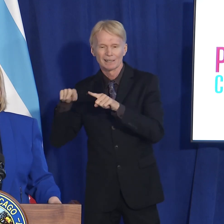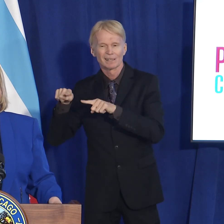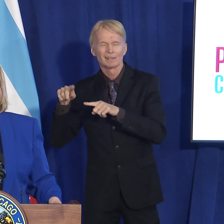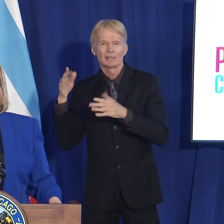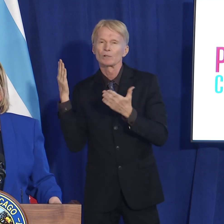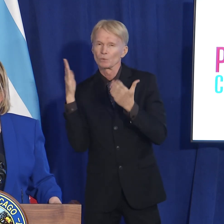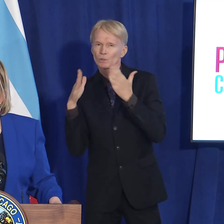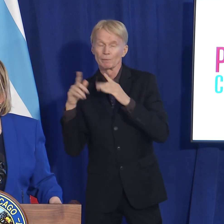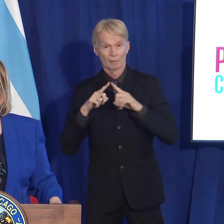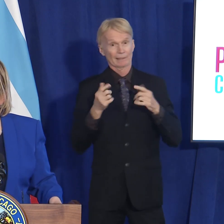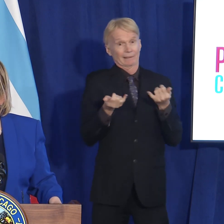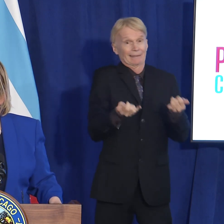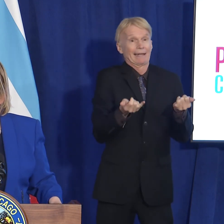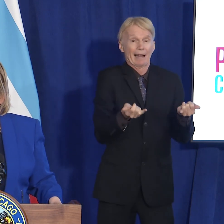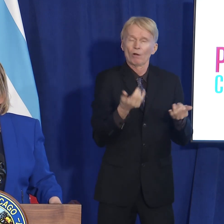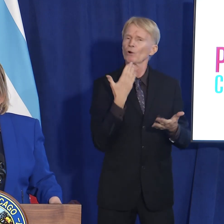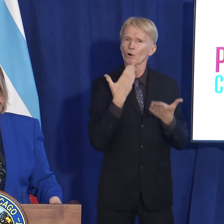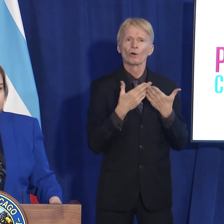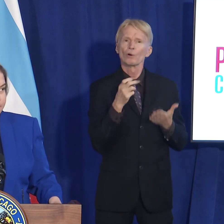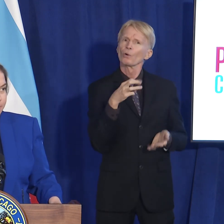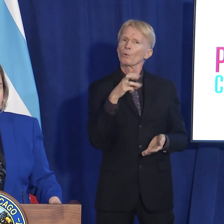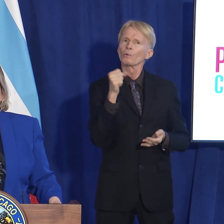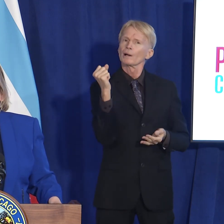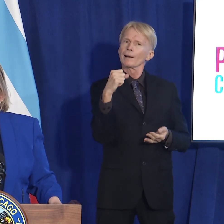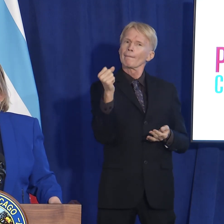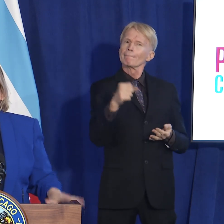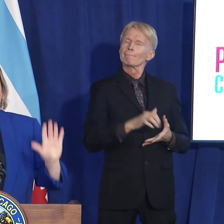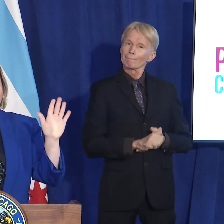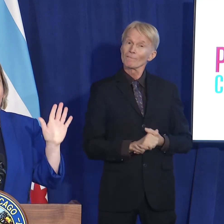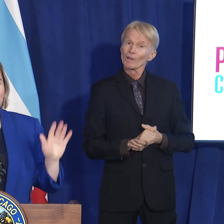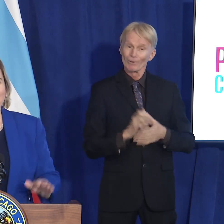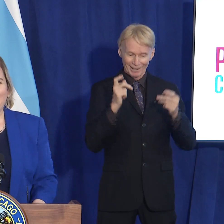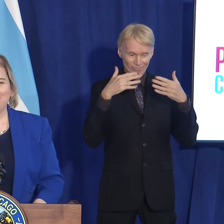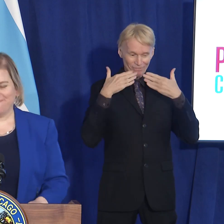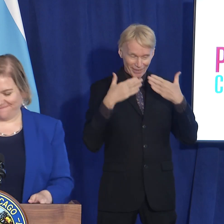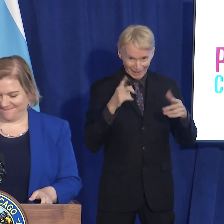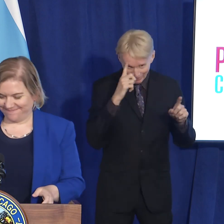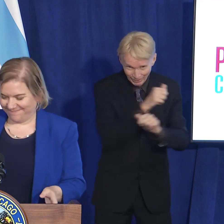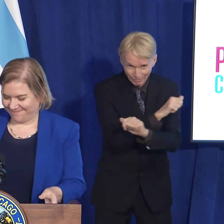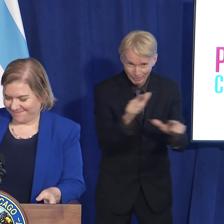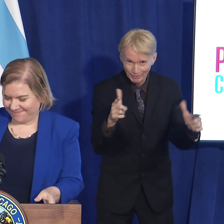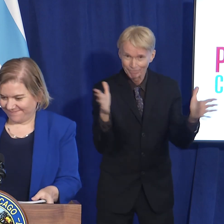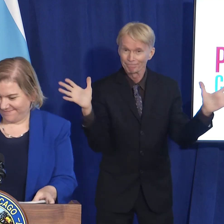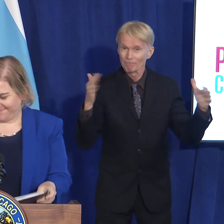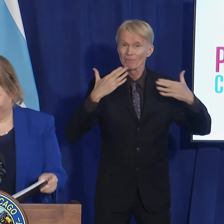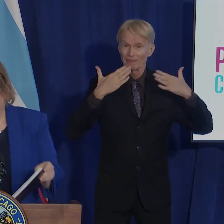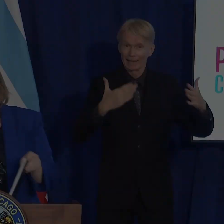news is good right now. All right. Thank you for everybody's time.